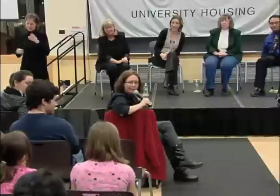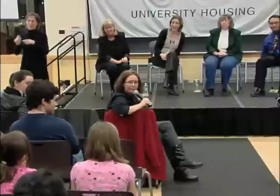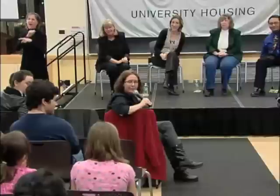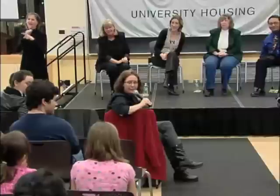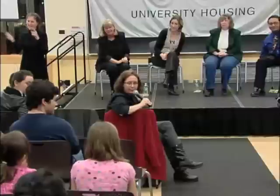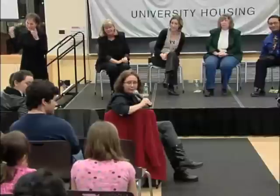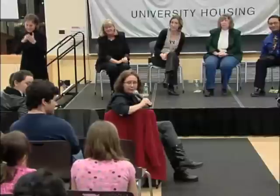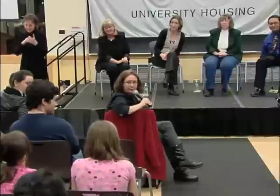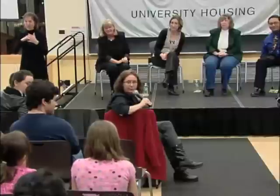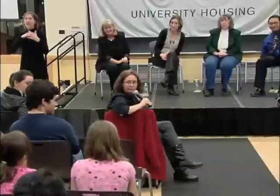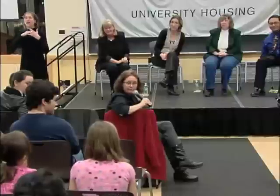very tired.